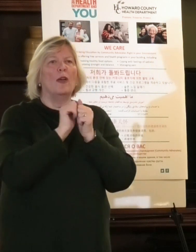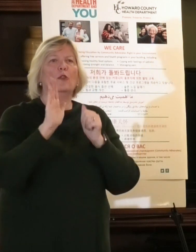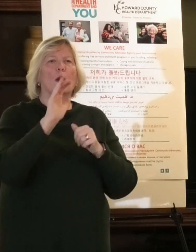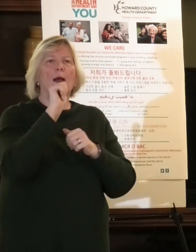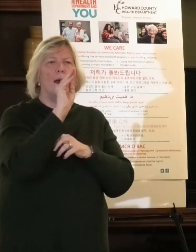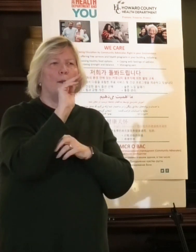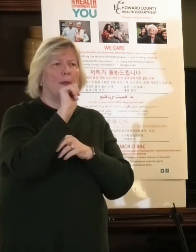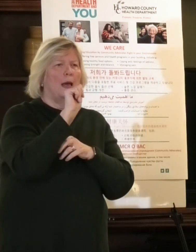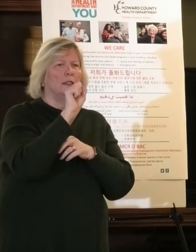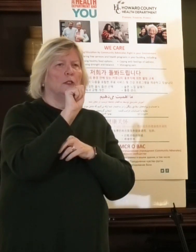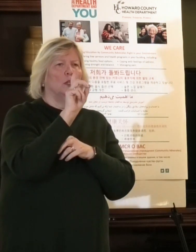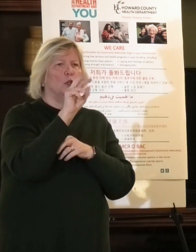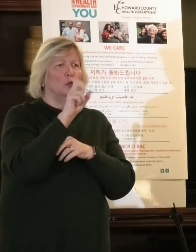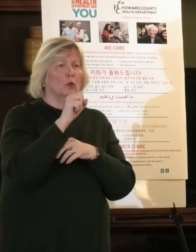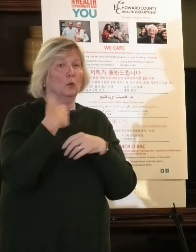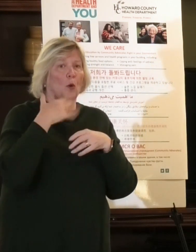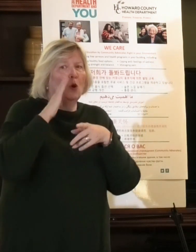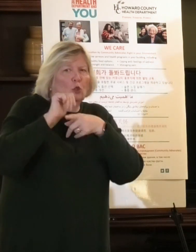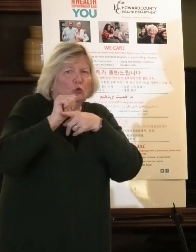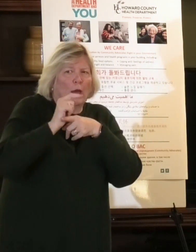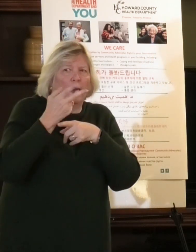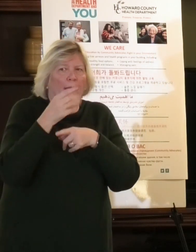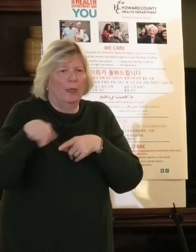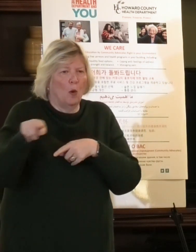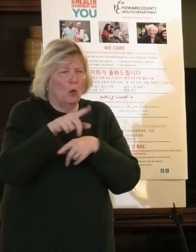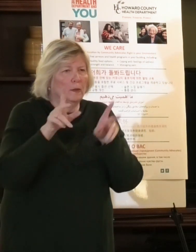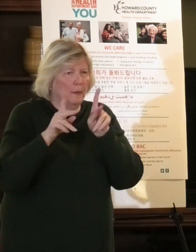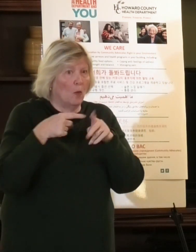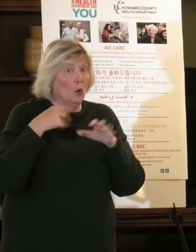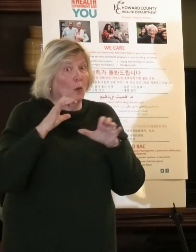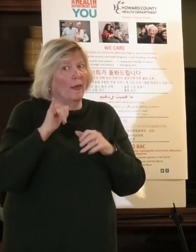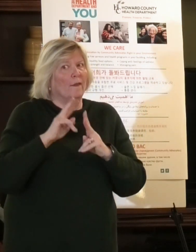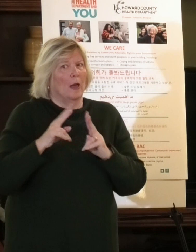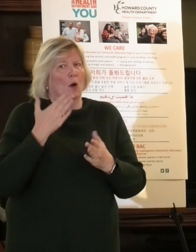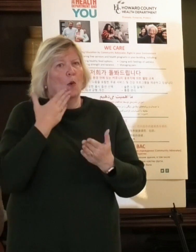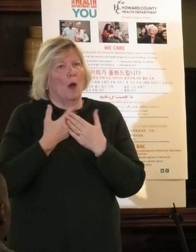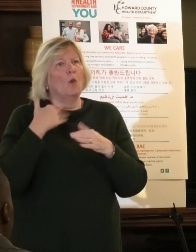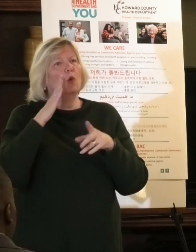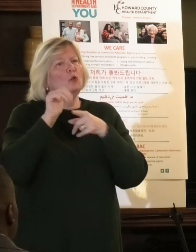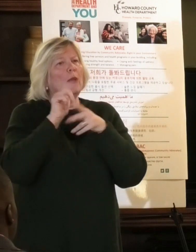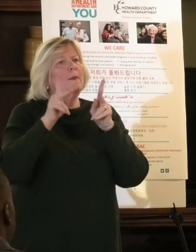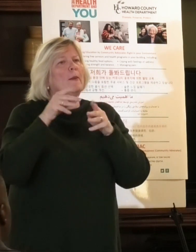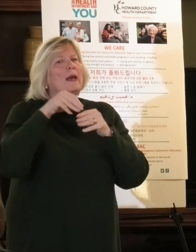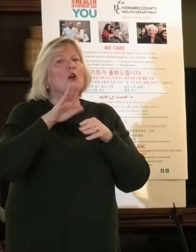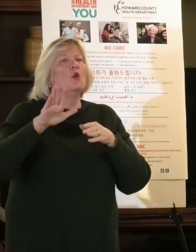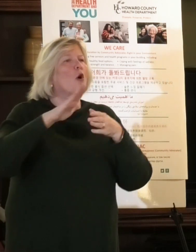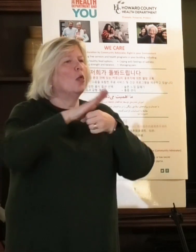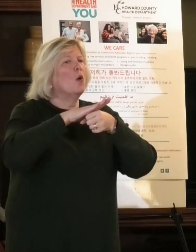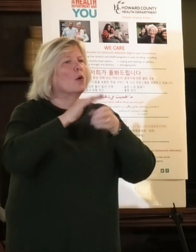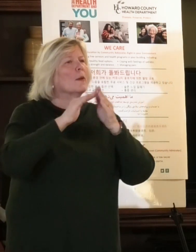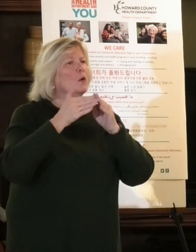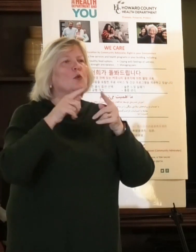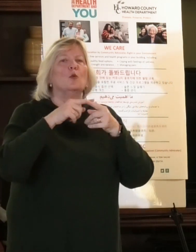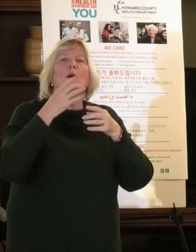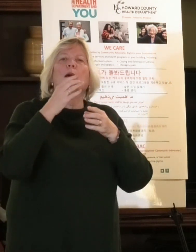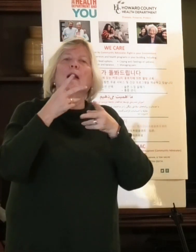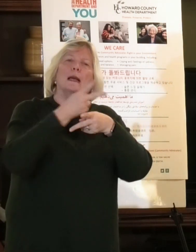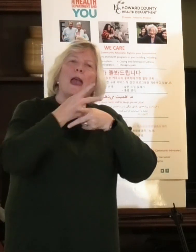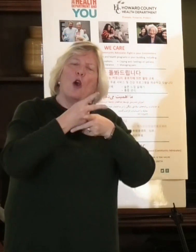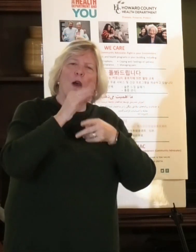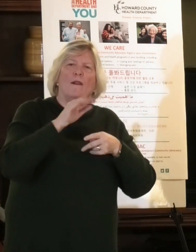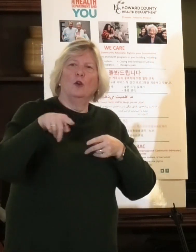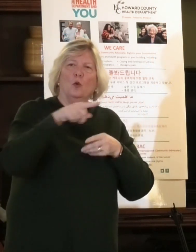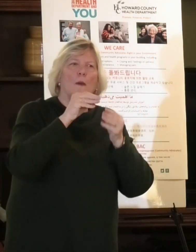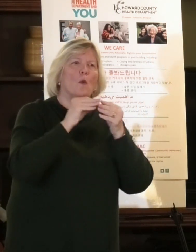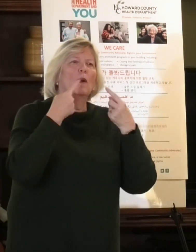going to train them. That's something that we do very well. We will train the people in your local community to care for you more effectively. We'll